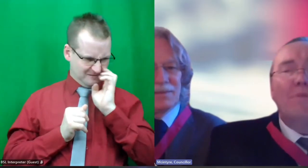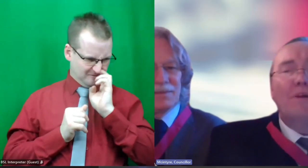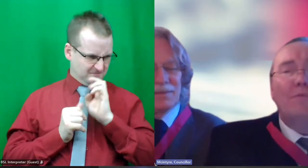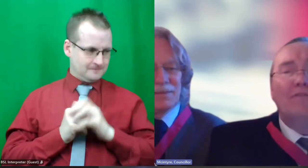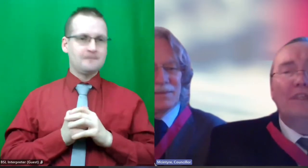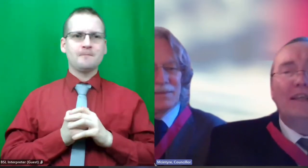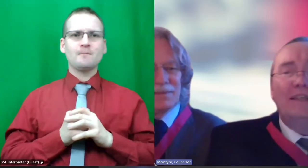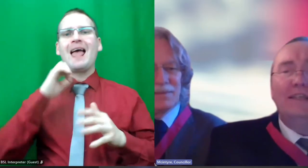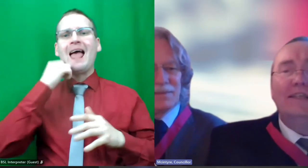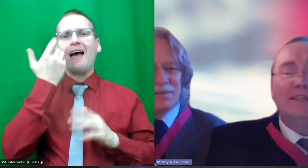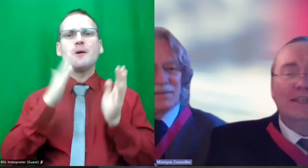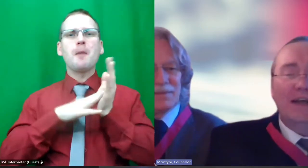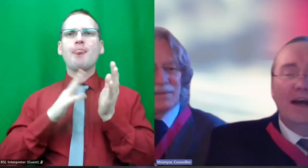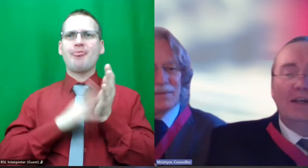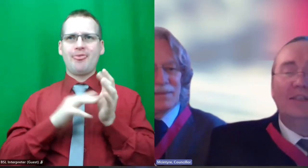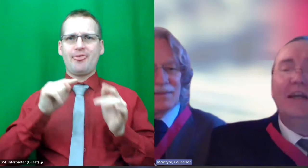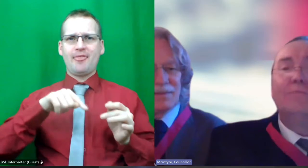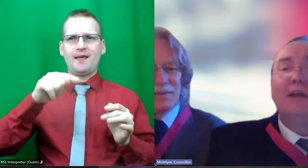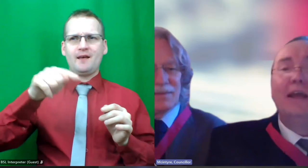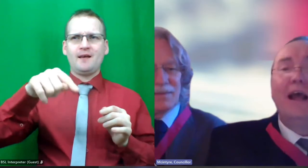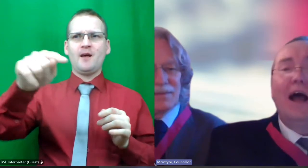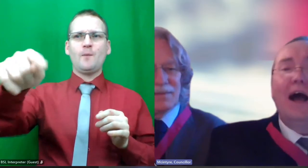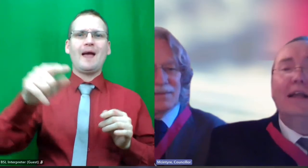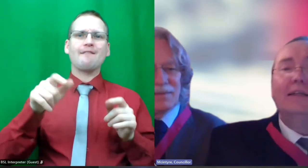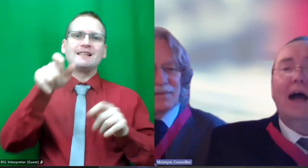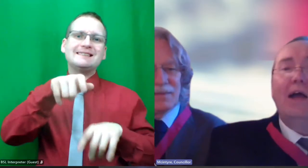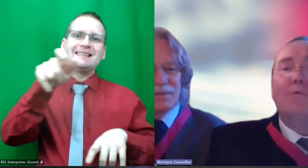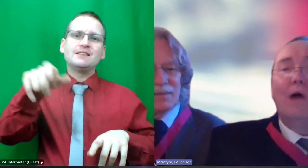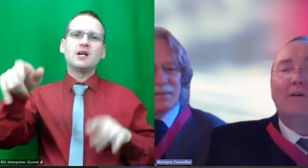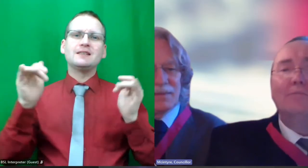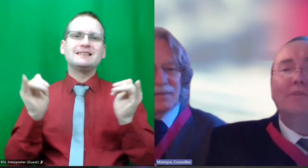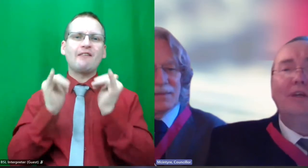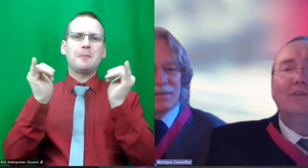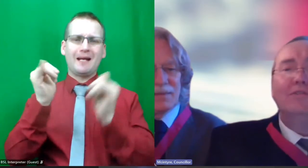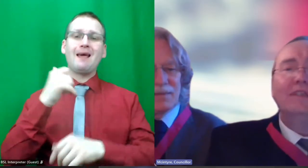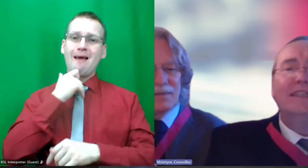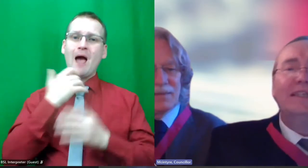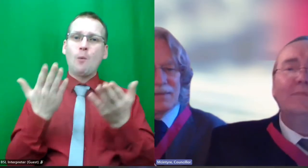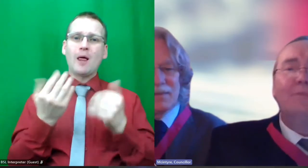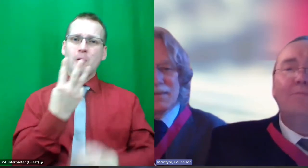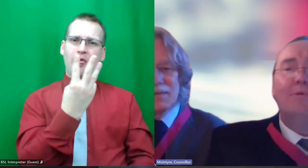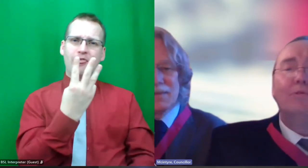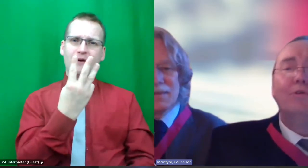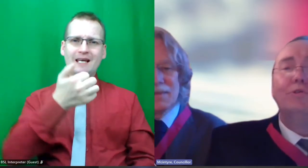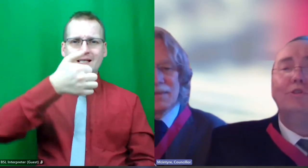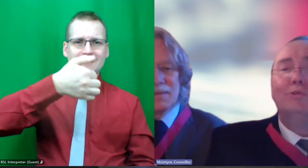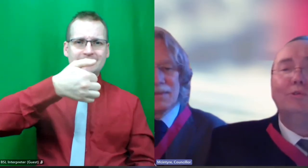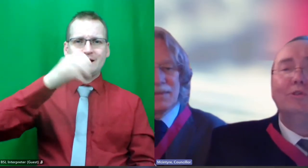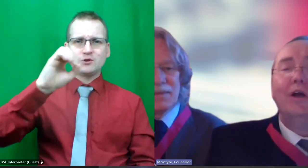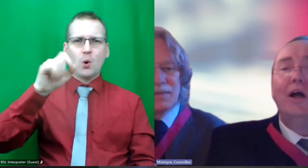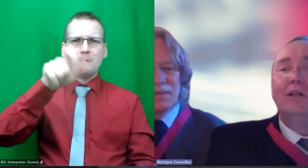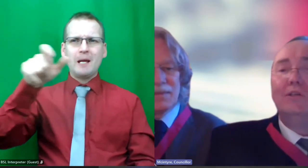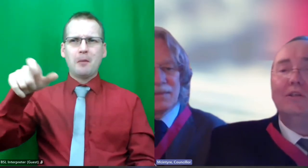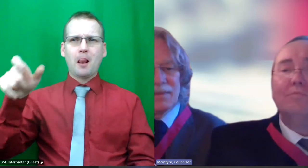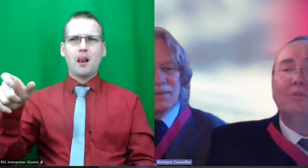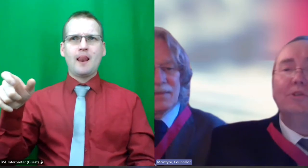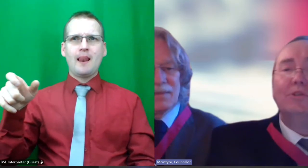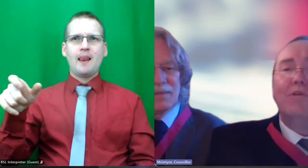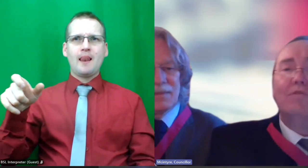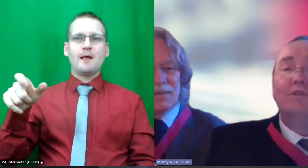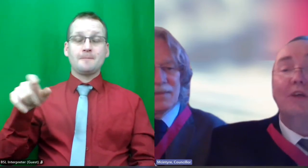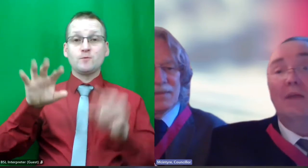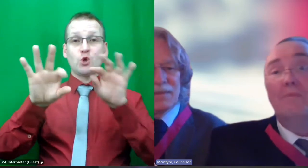Every month we have a citizens' ceremony, and I welcome 360 people who have chosen to come